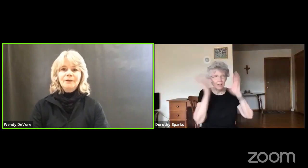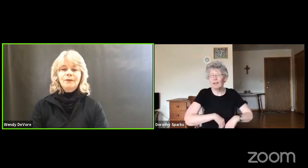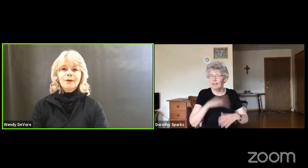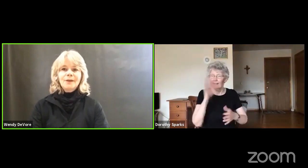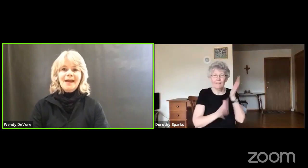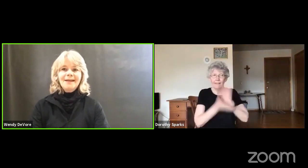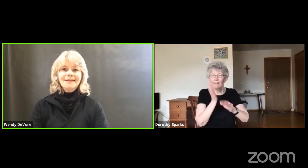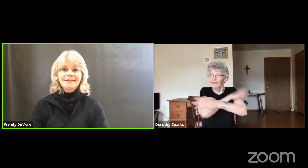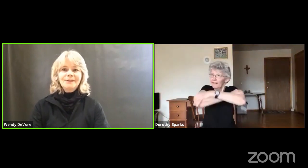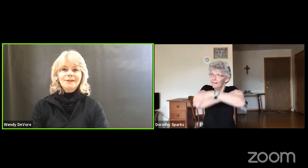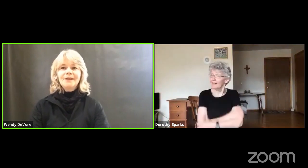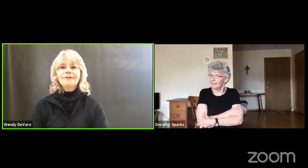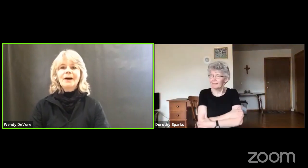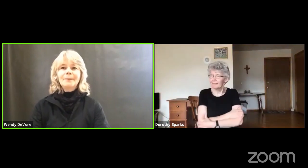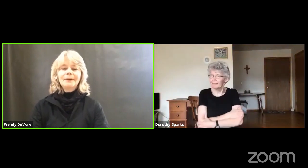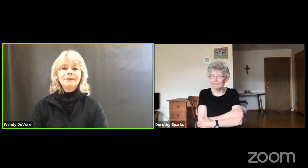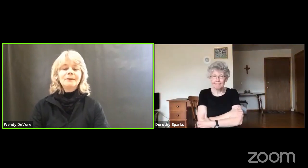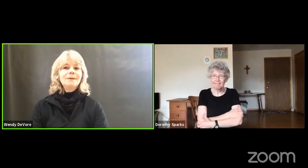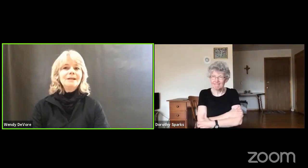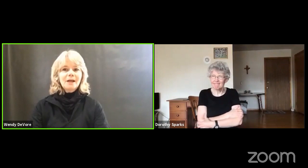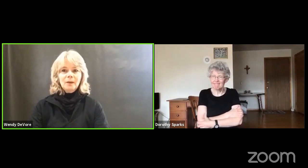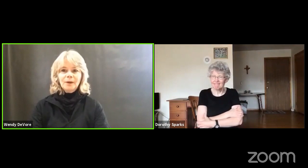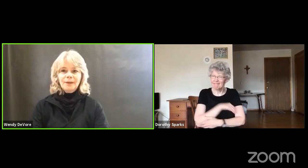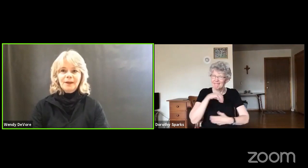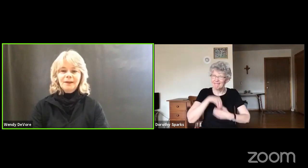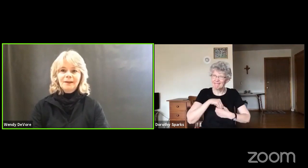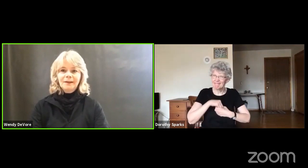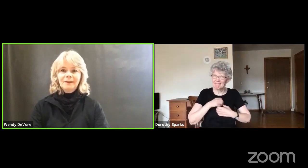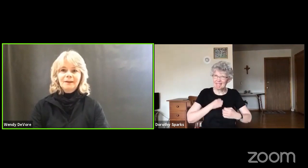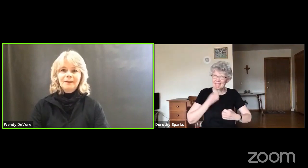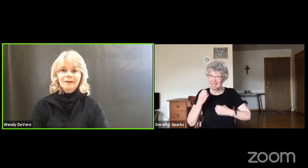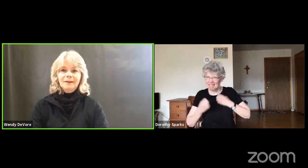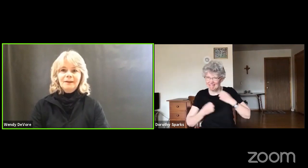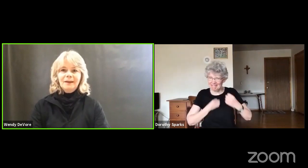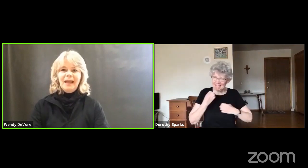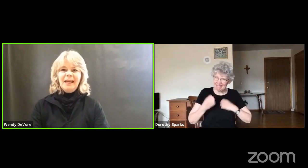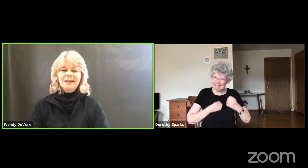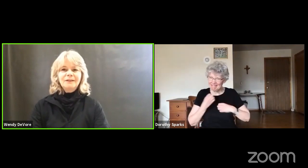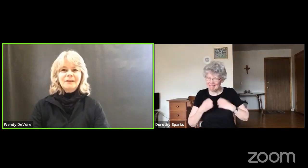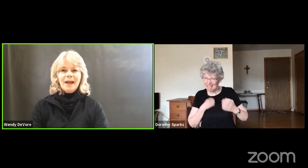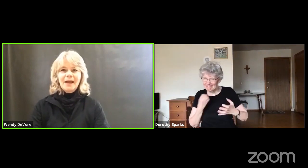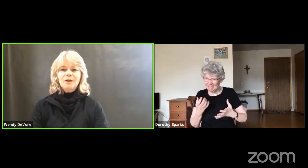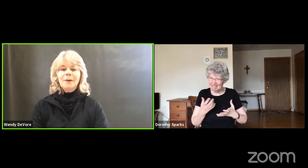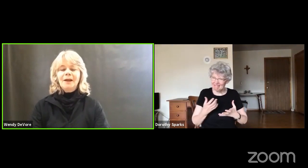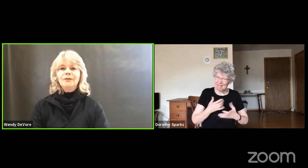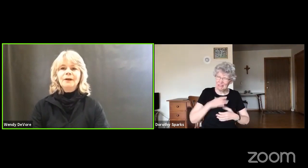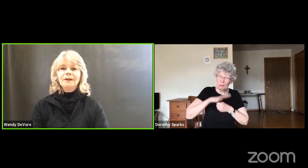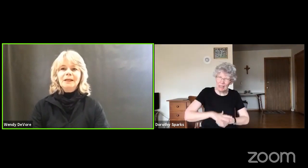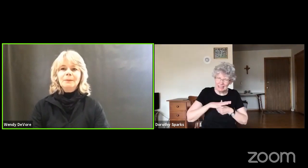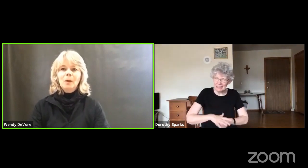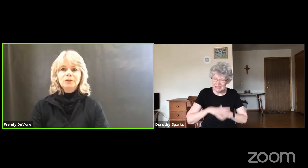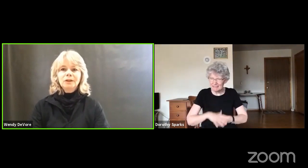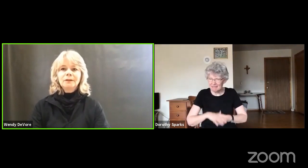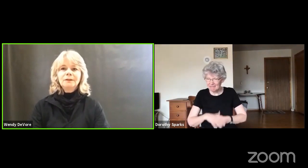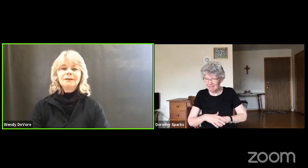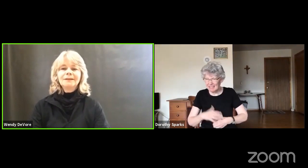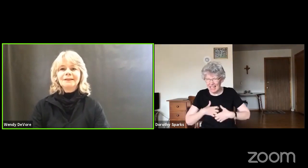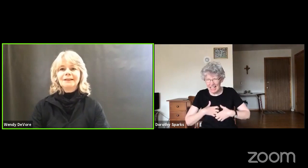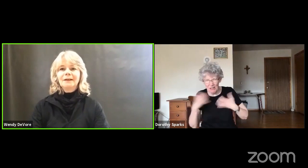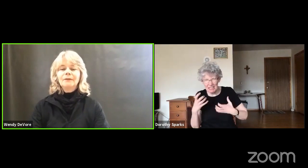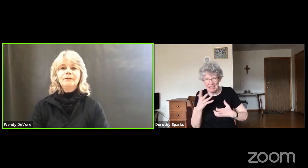The sign for that is to give up, to be done with it. And inside you might feel